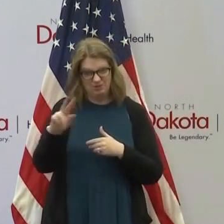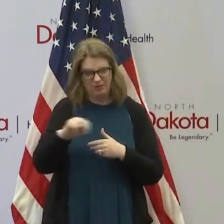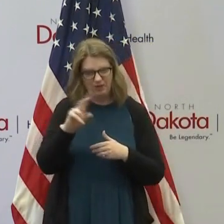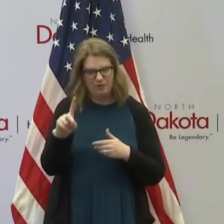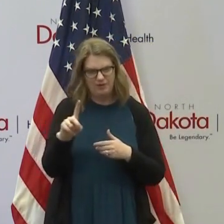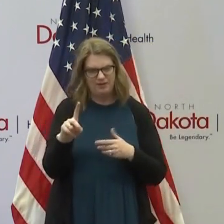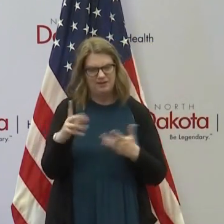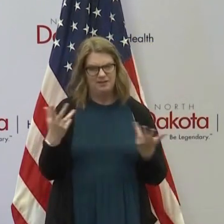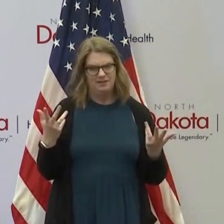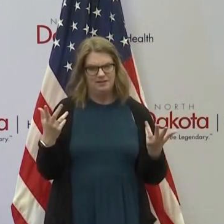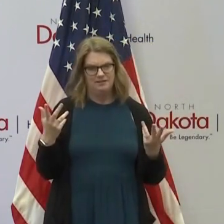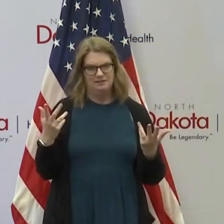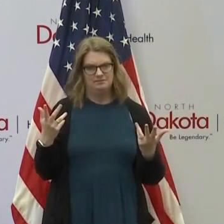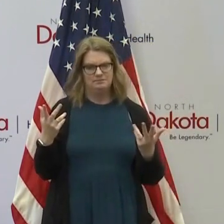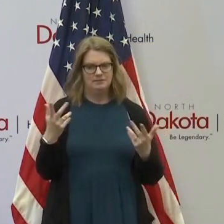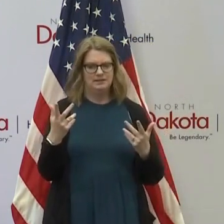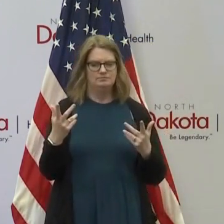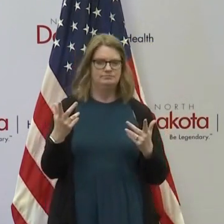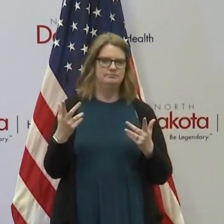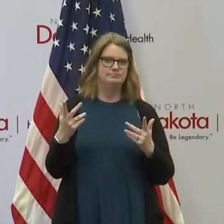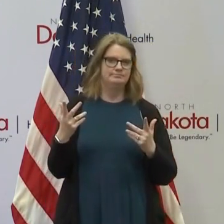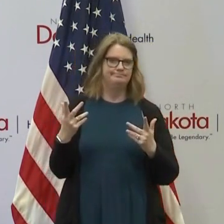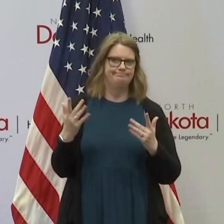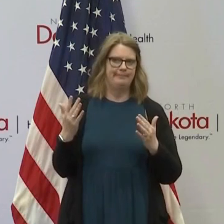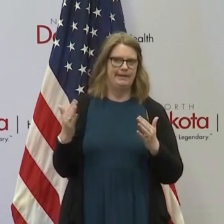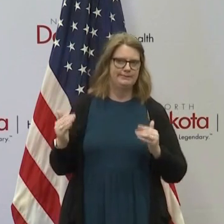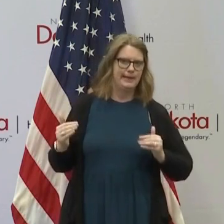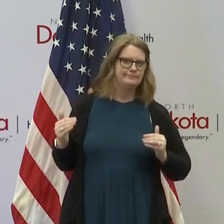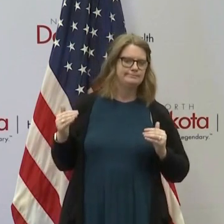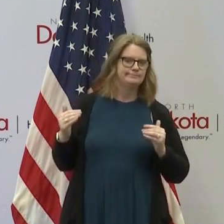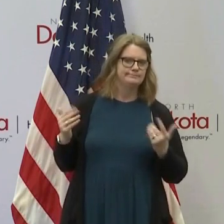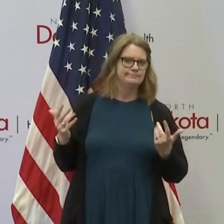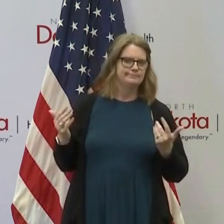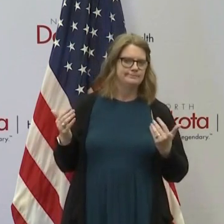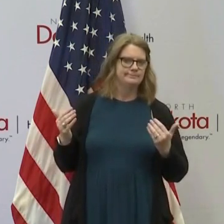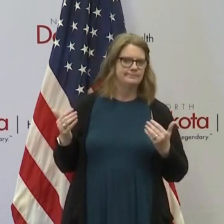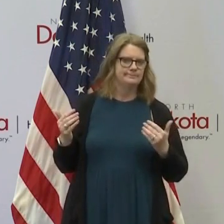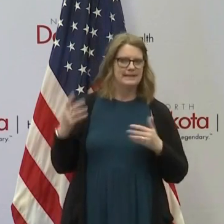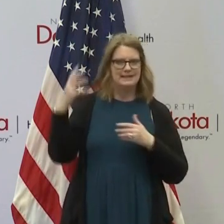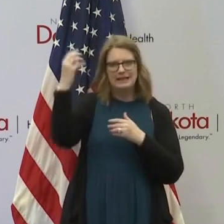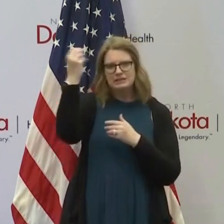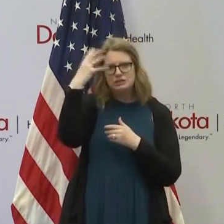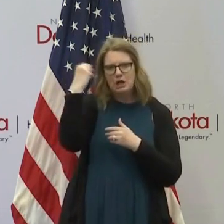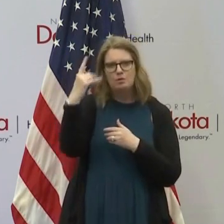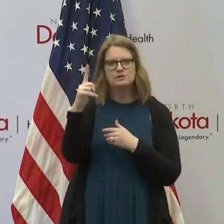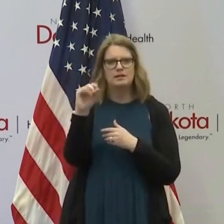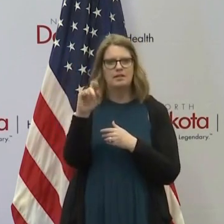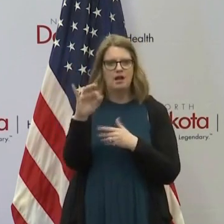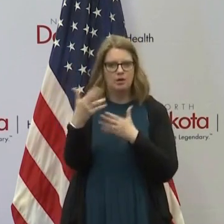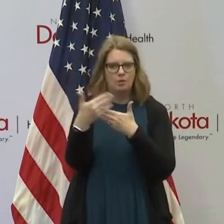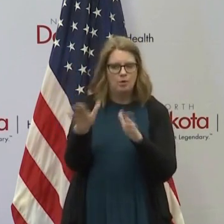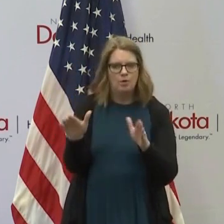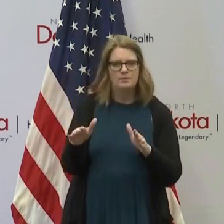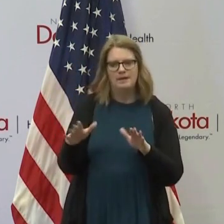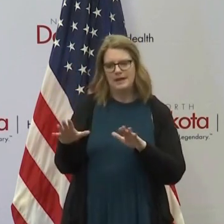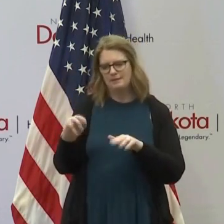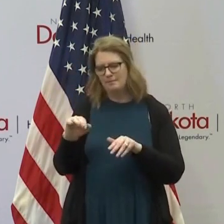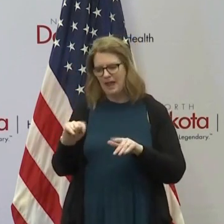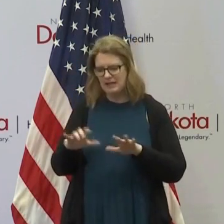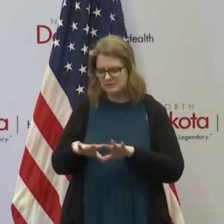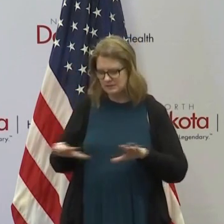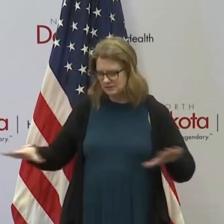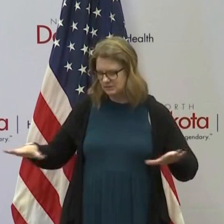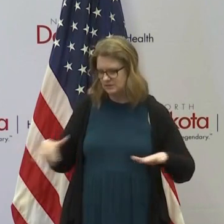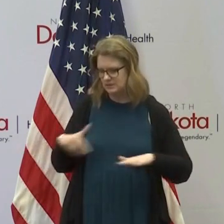had great, you know, higher degrees of, you know, showers and locker rooms and mats that you'd walk across, and people have